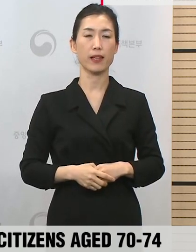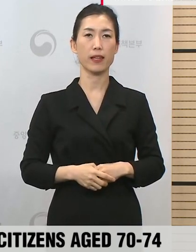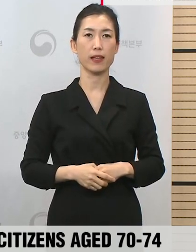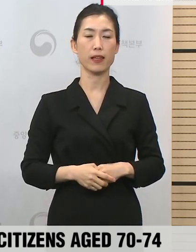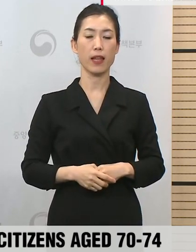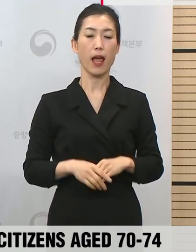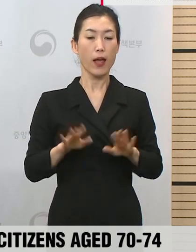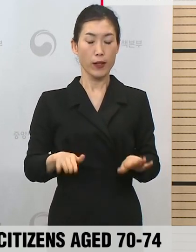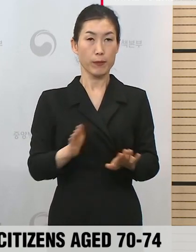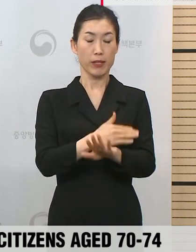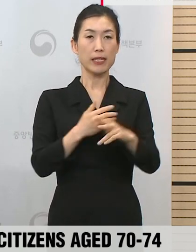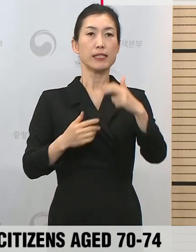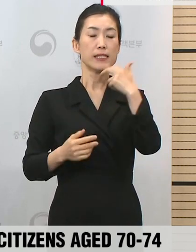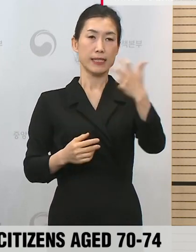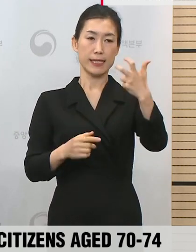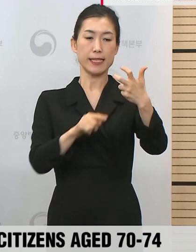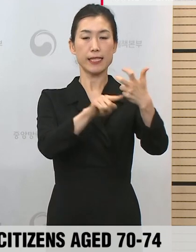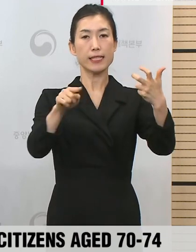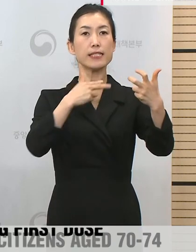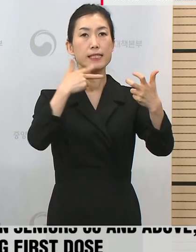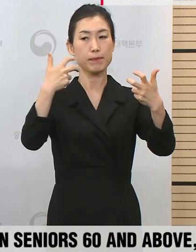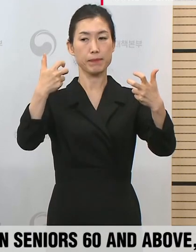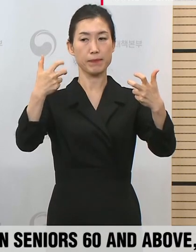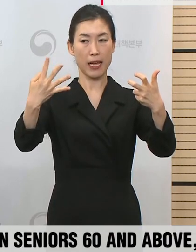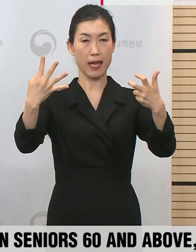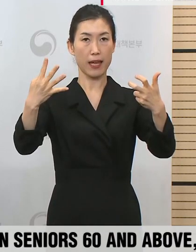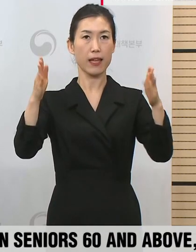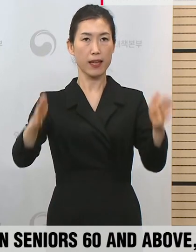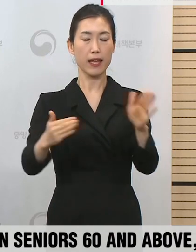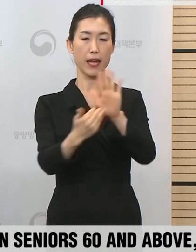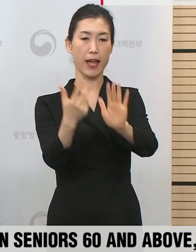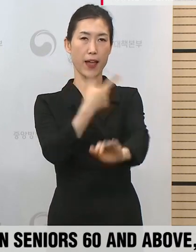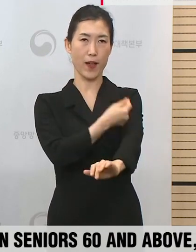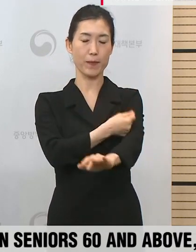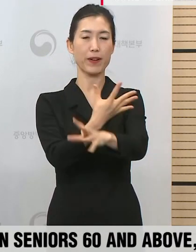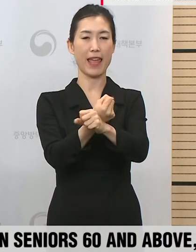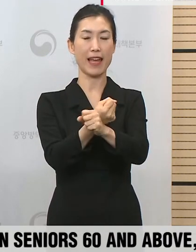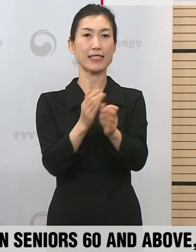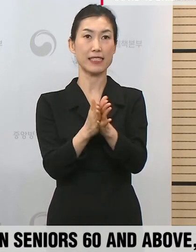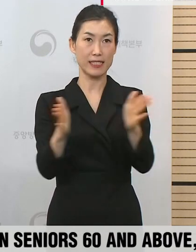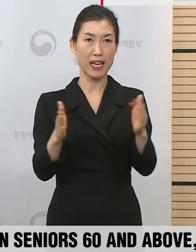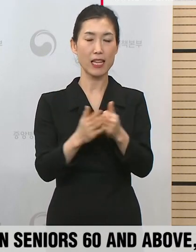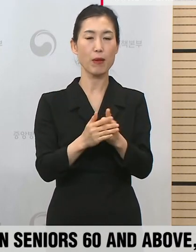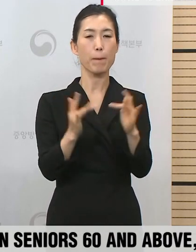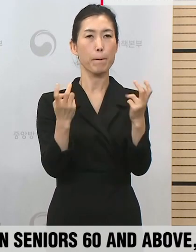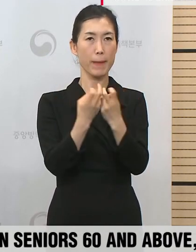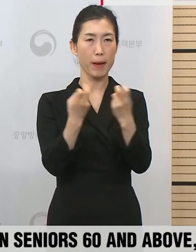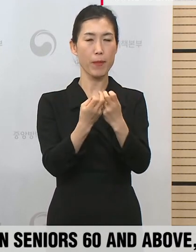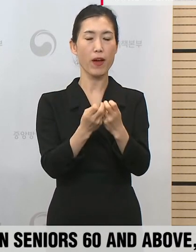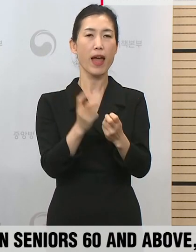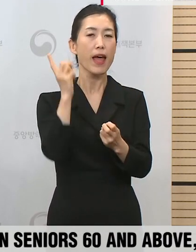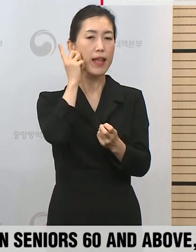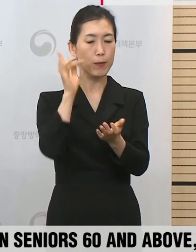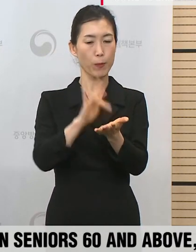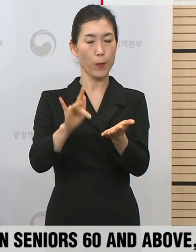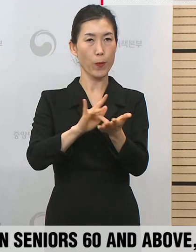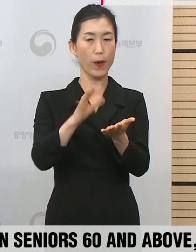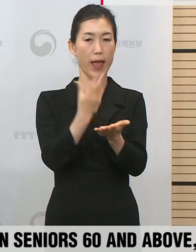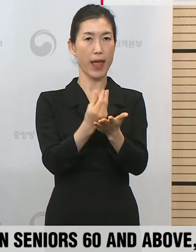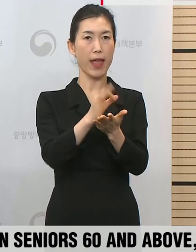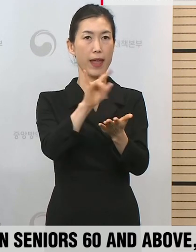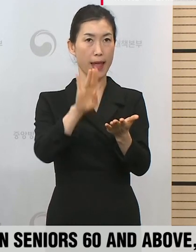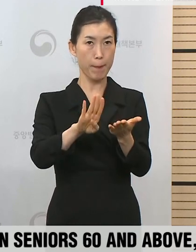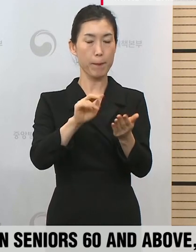that the benefits of the inoculation actually far outweighs any risks of side effects. And as for the booking for the